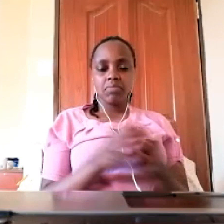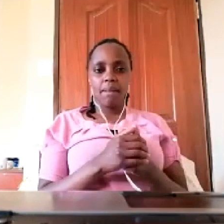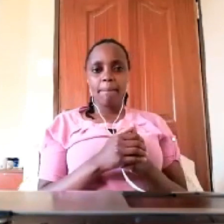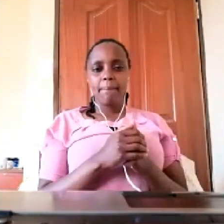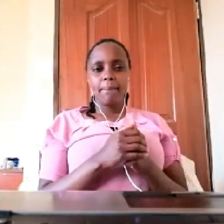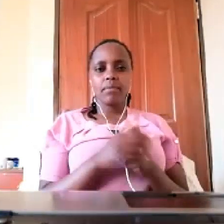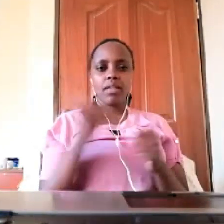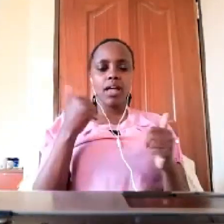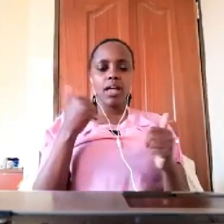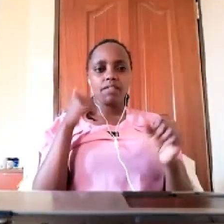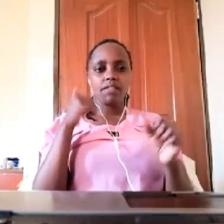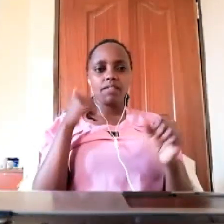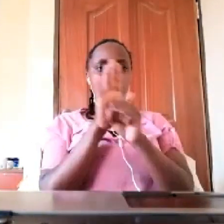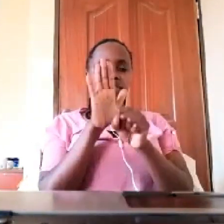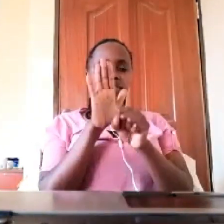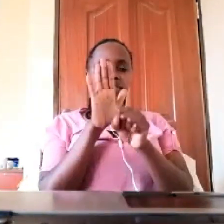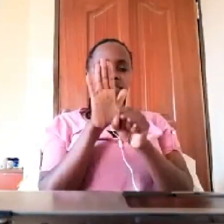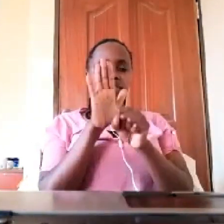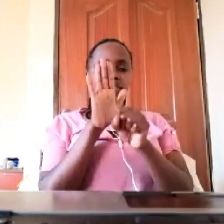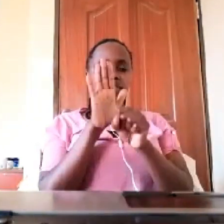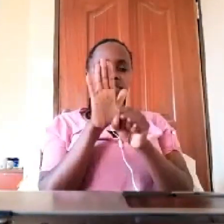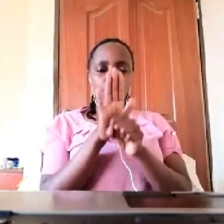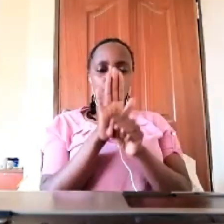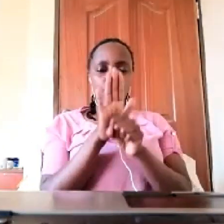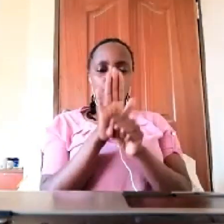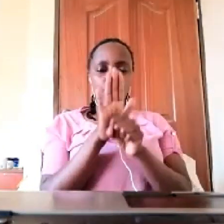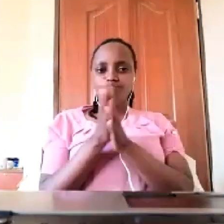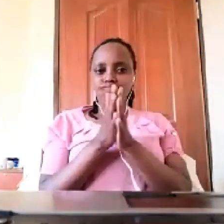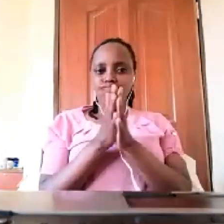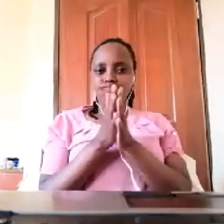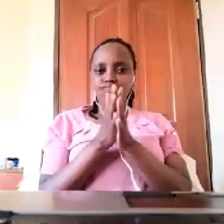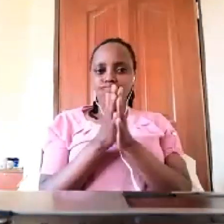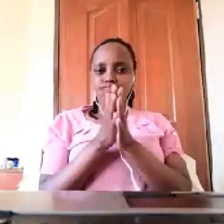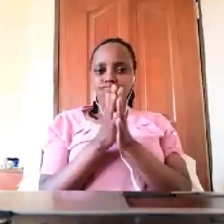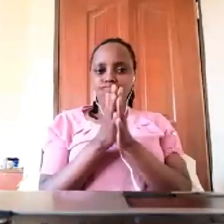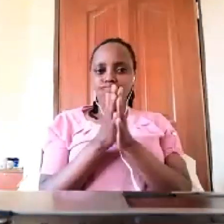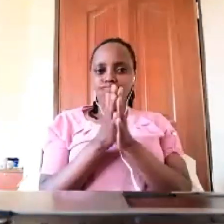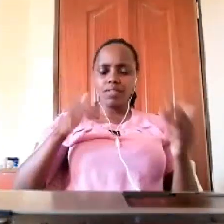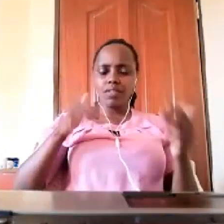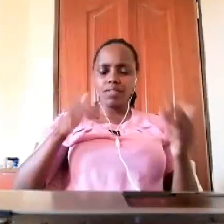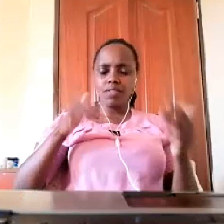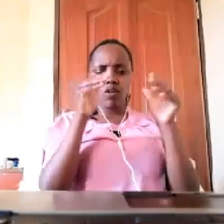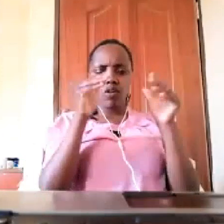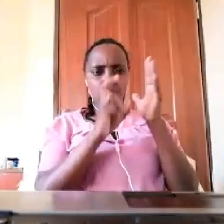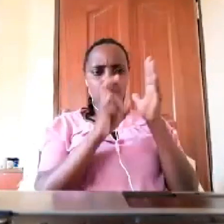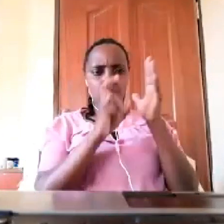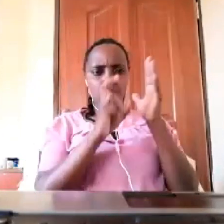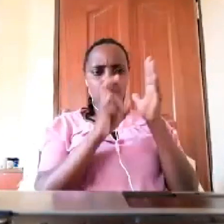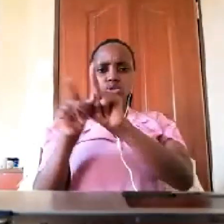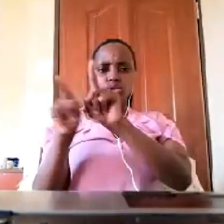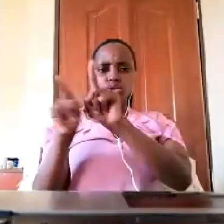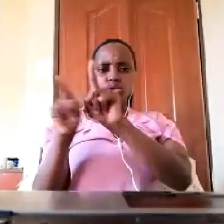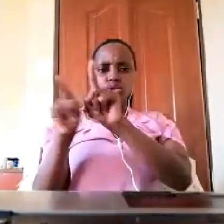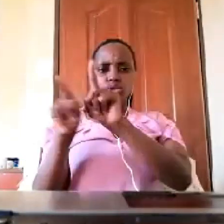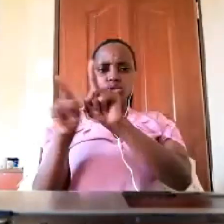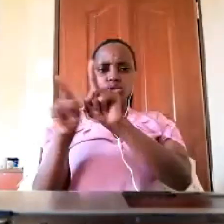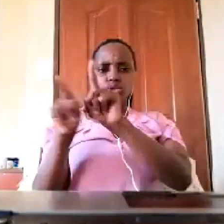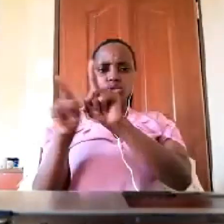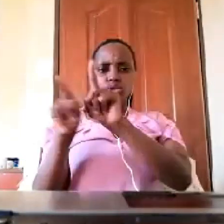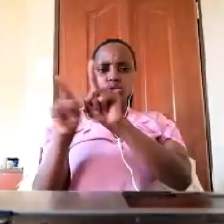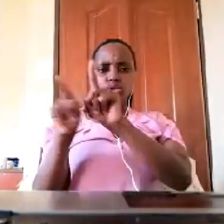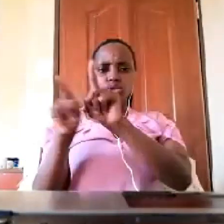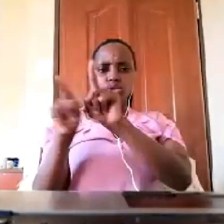So there has been a lot of interest from our end. I mean, looking through the questions and looking through